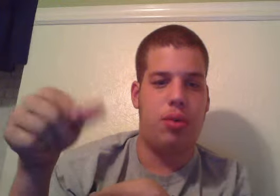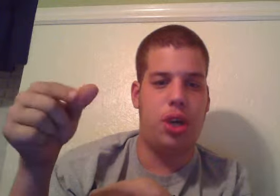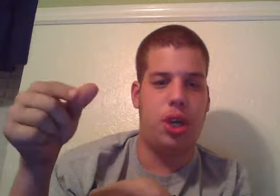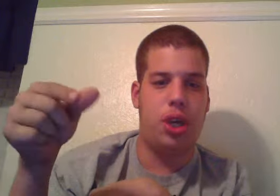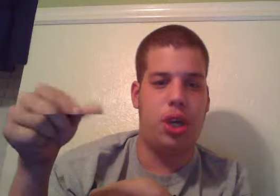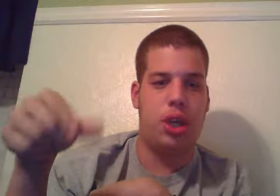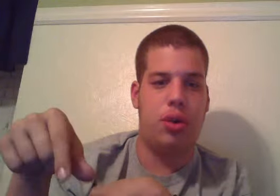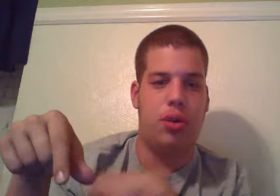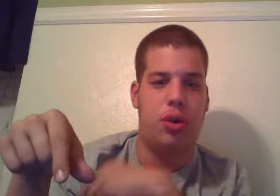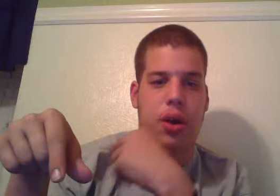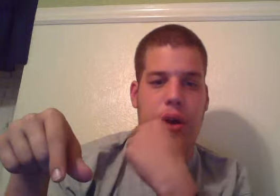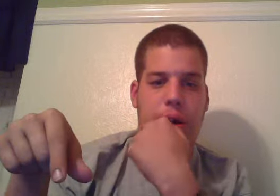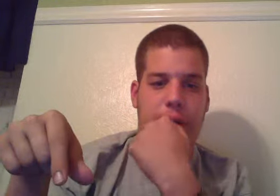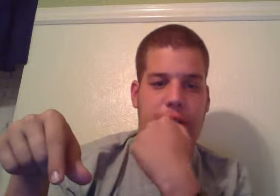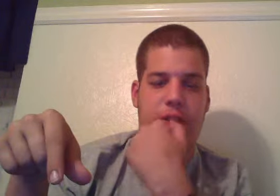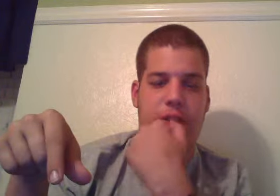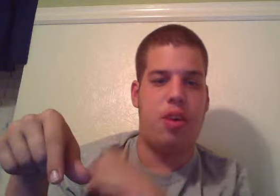G, Q. Okay. Q.